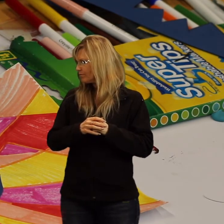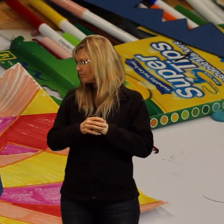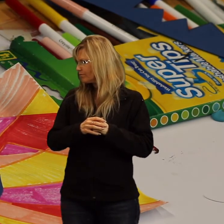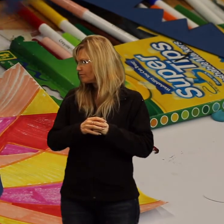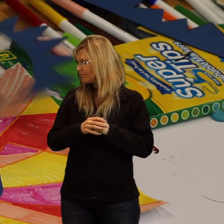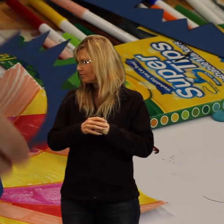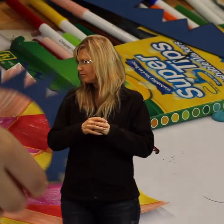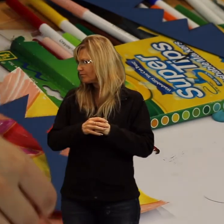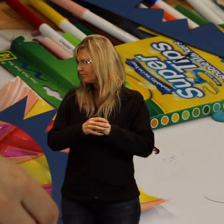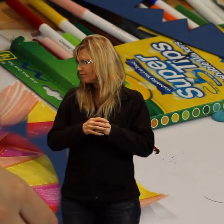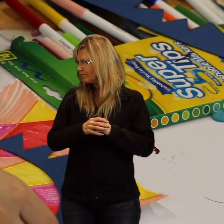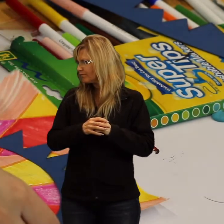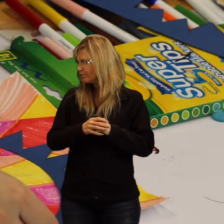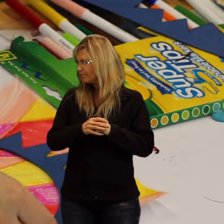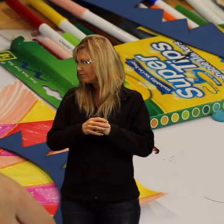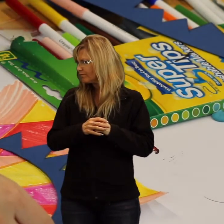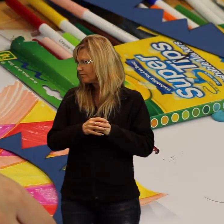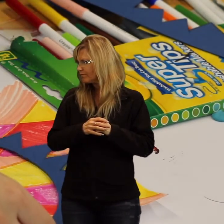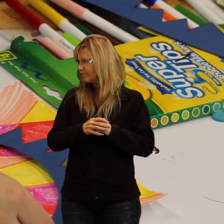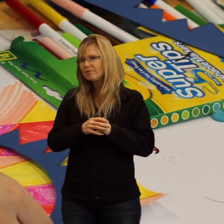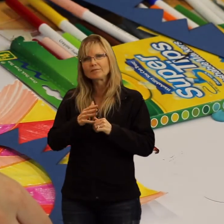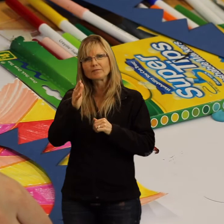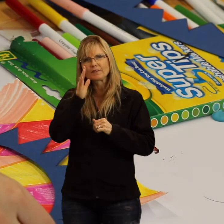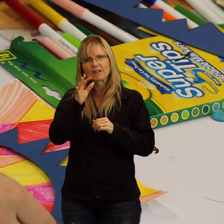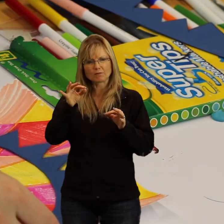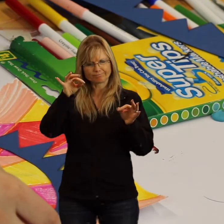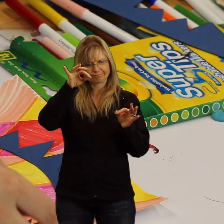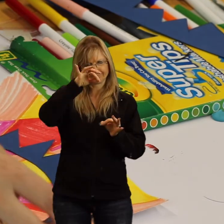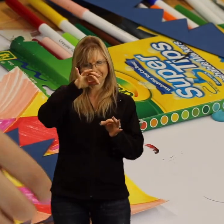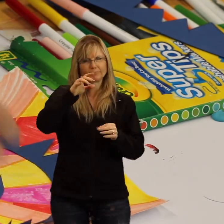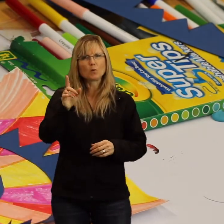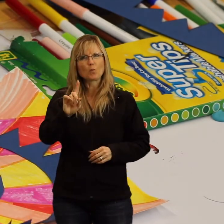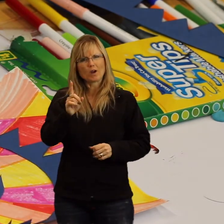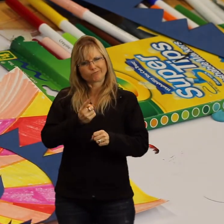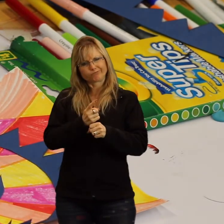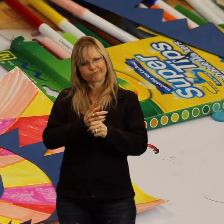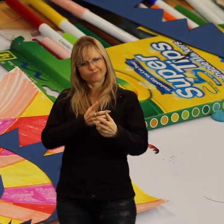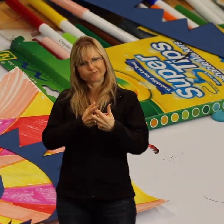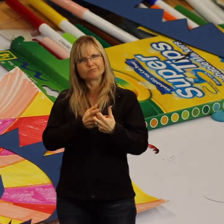And you're going to line it up where it would go on the paper.